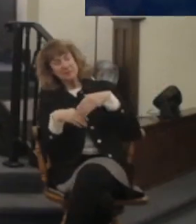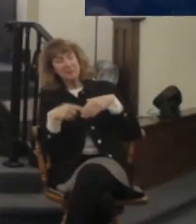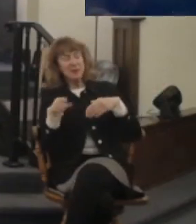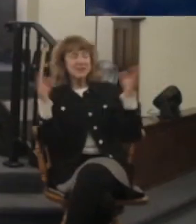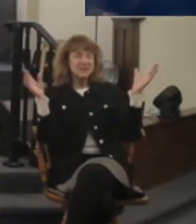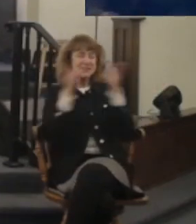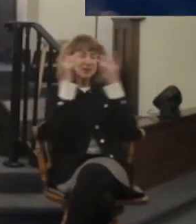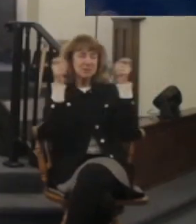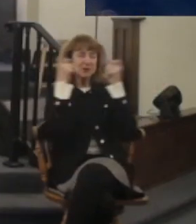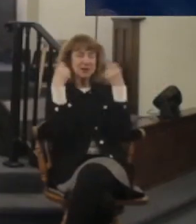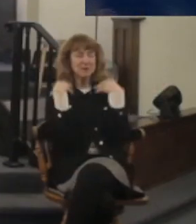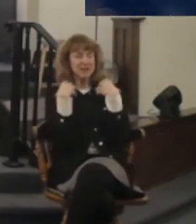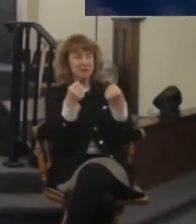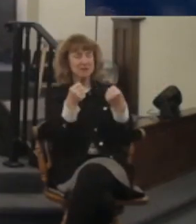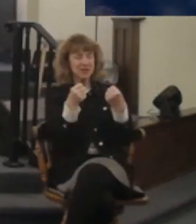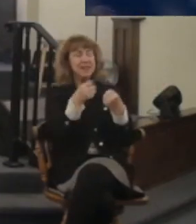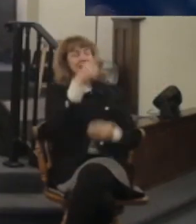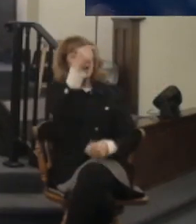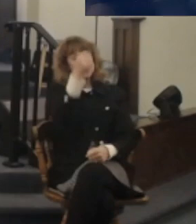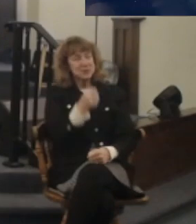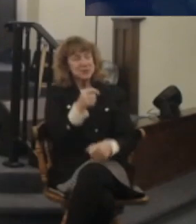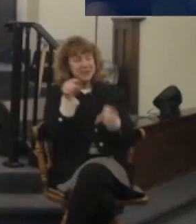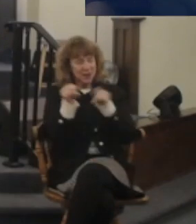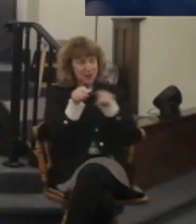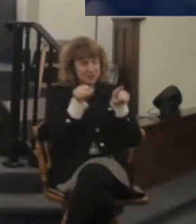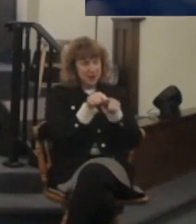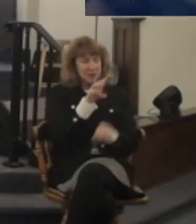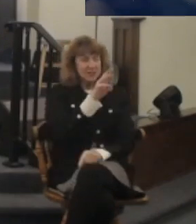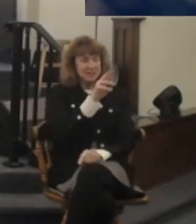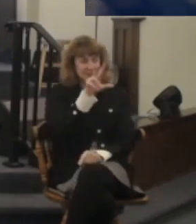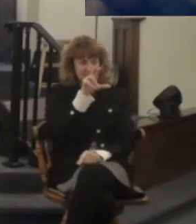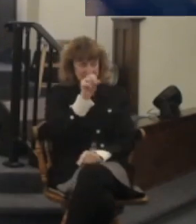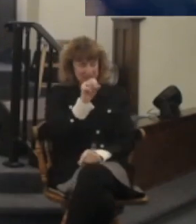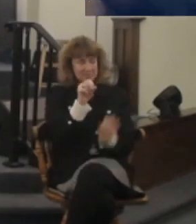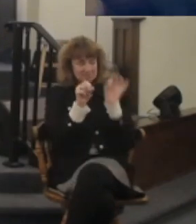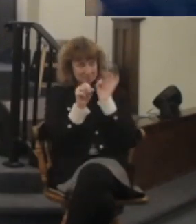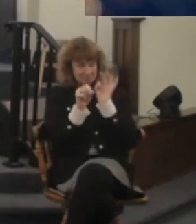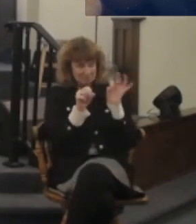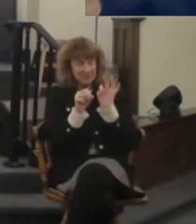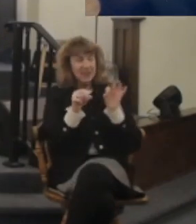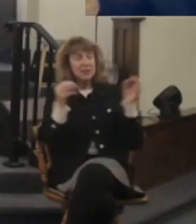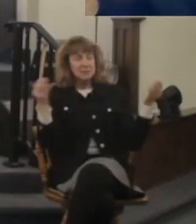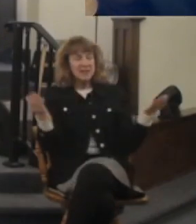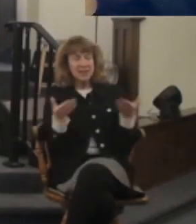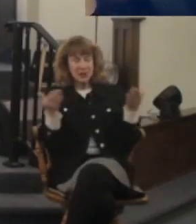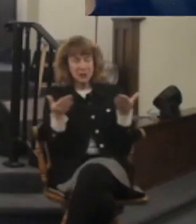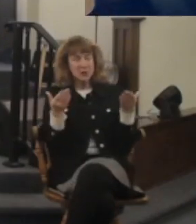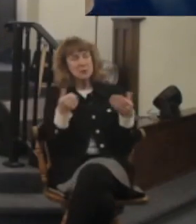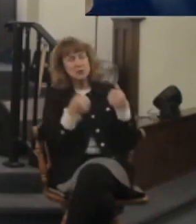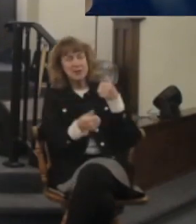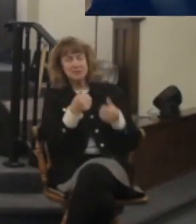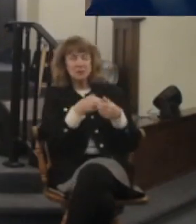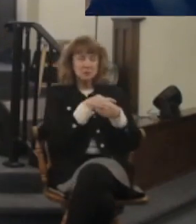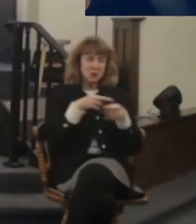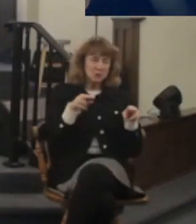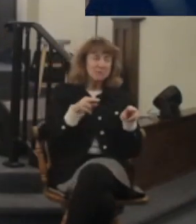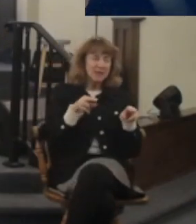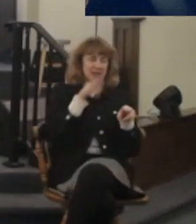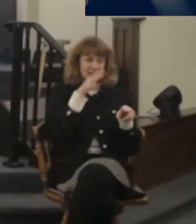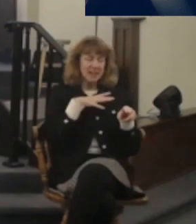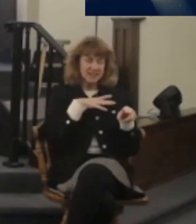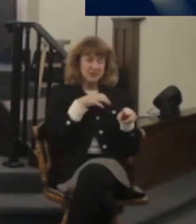Celebrate Recovery meeting on Tuesdays at 6:30. Also use the front entrance. It'll be at whichever room the ladies aren't